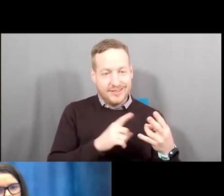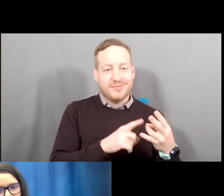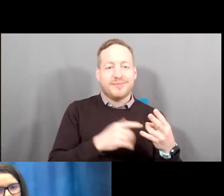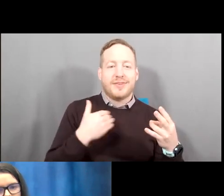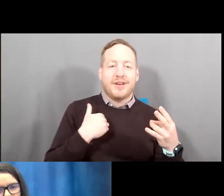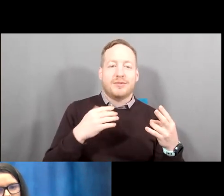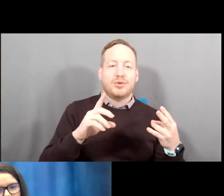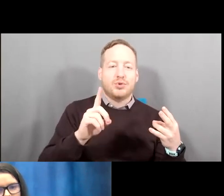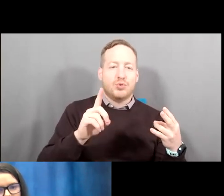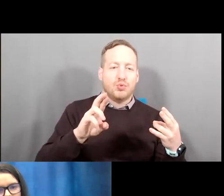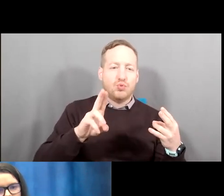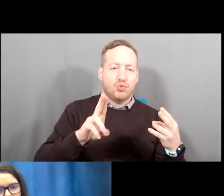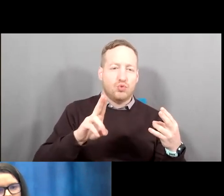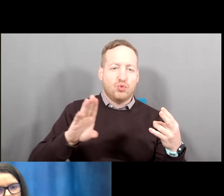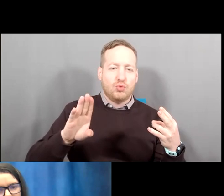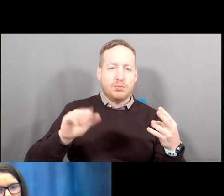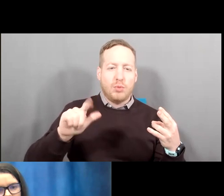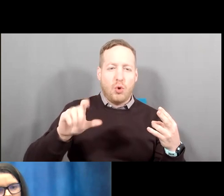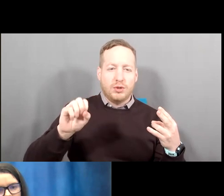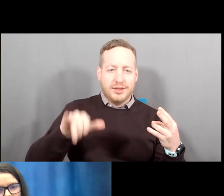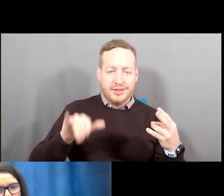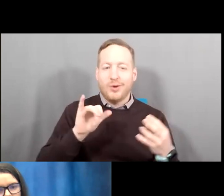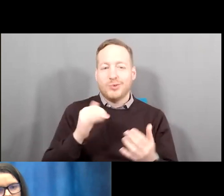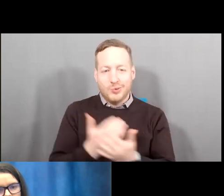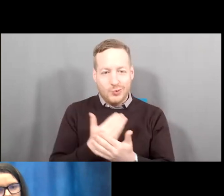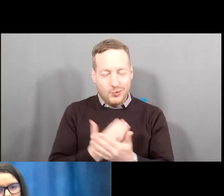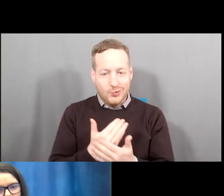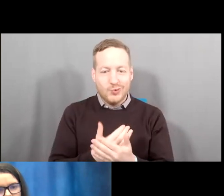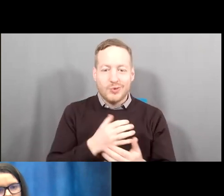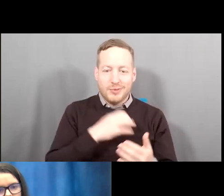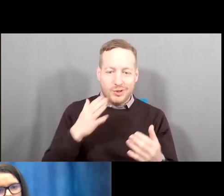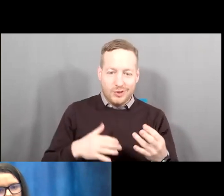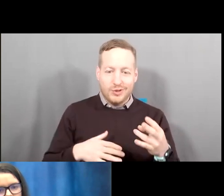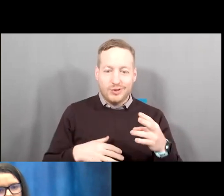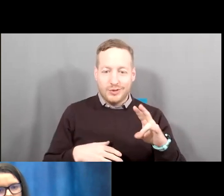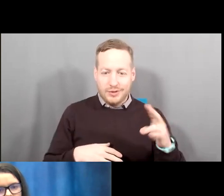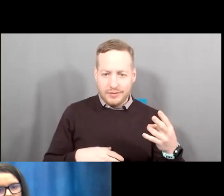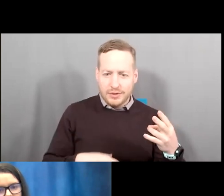And a 7th, also new, Drew Balsley.